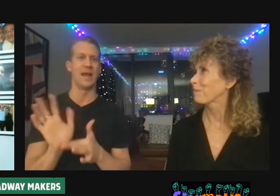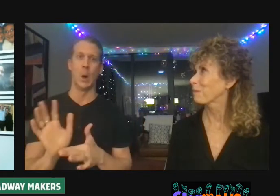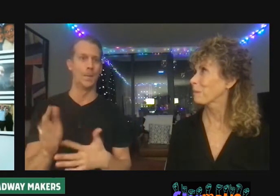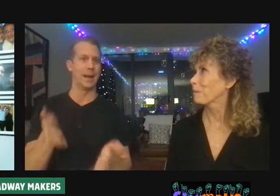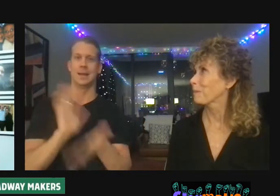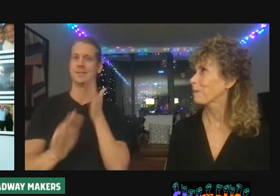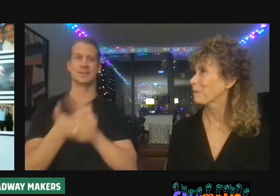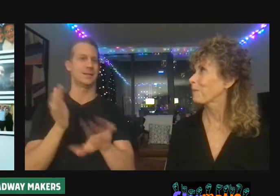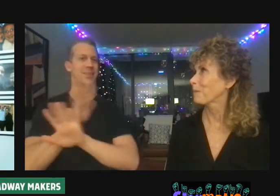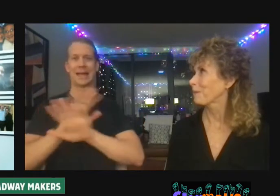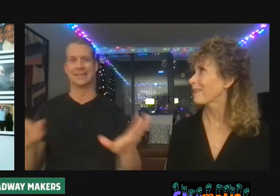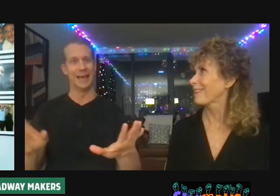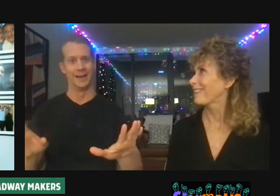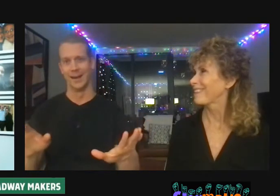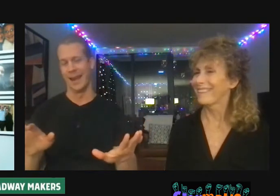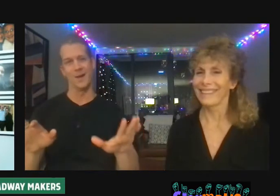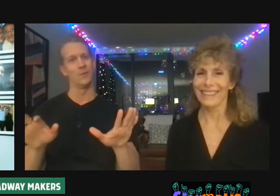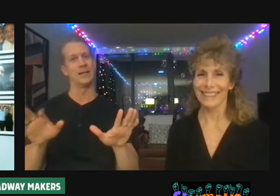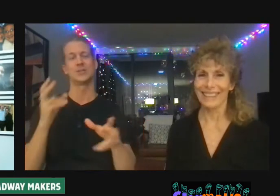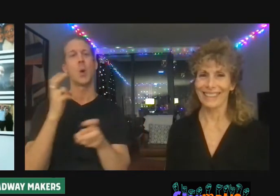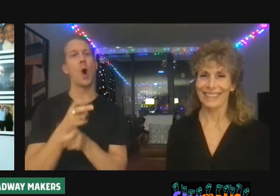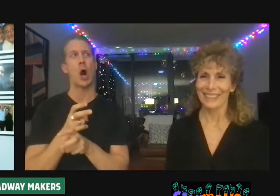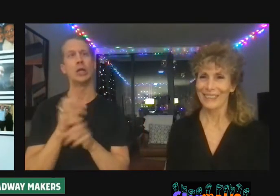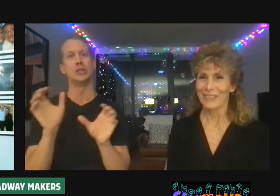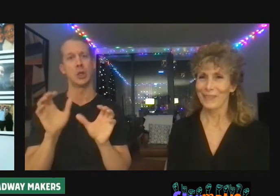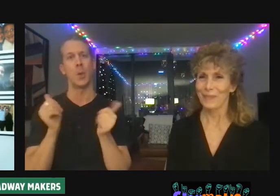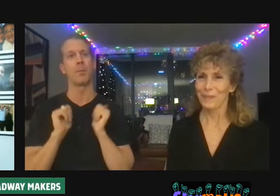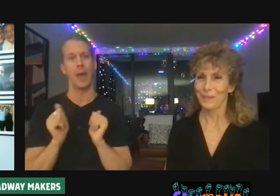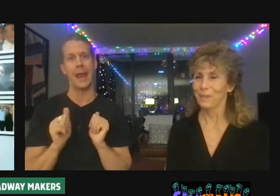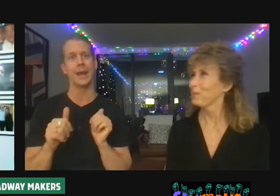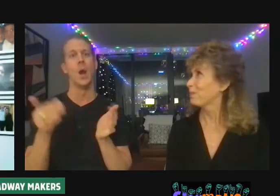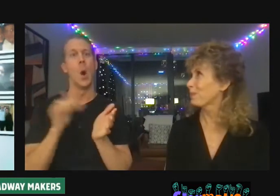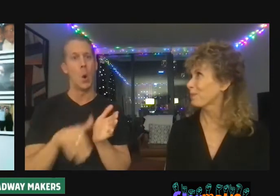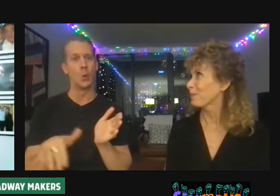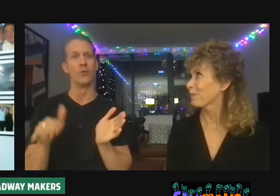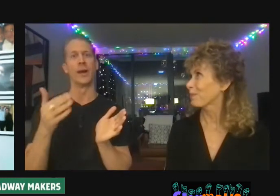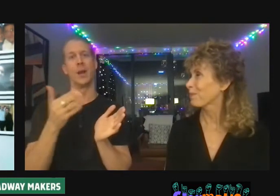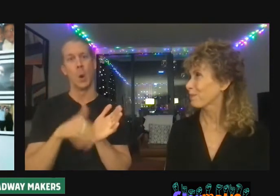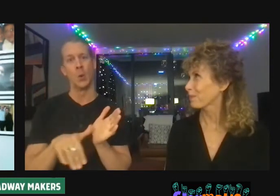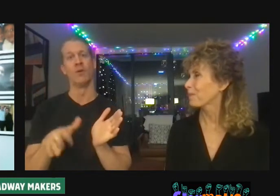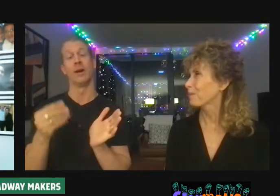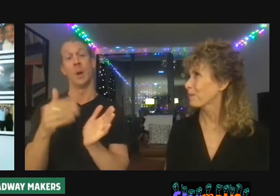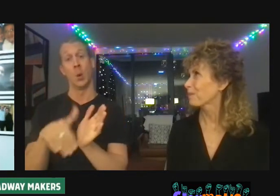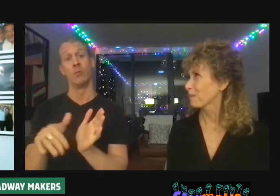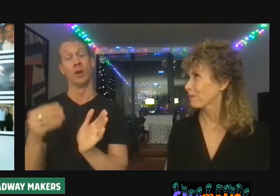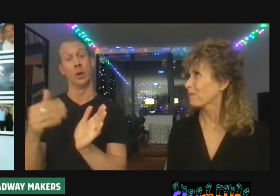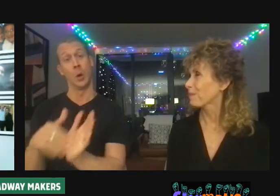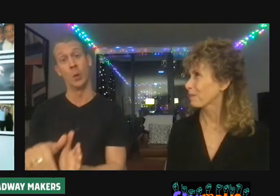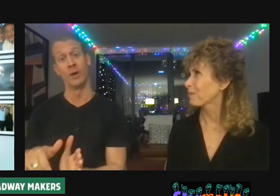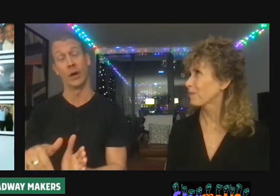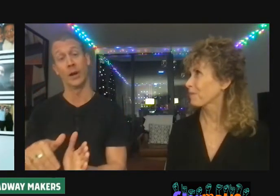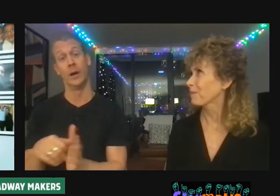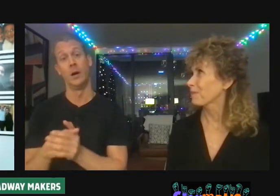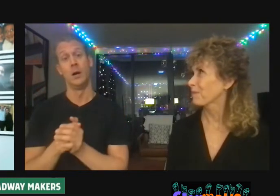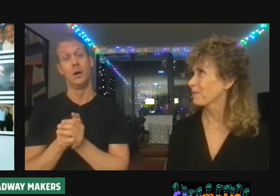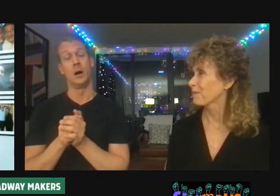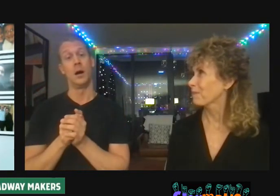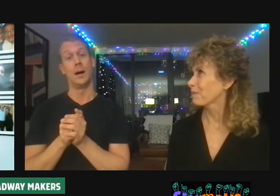a film, and that's it. And it's so hard to do a play over and over and over and